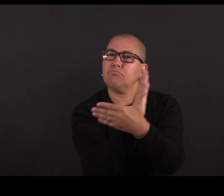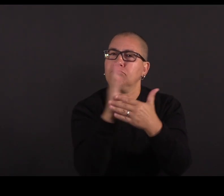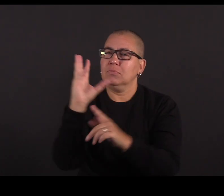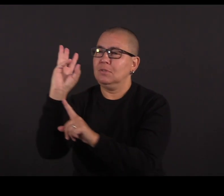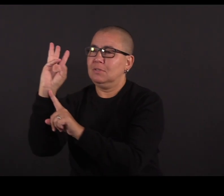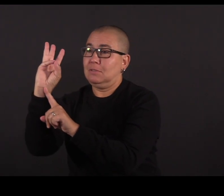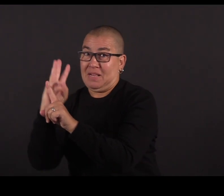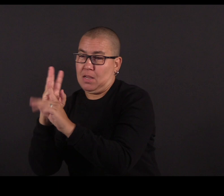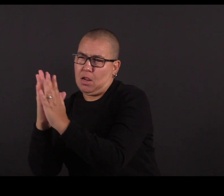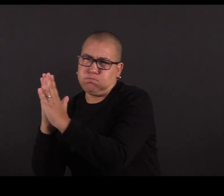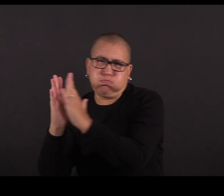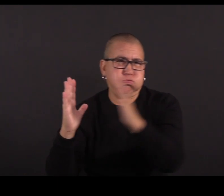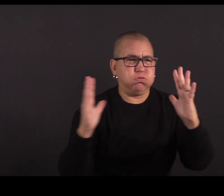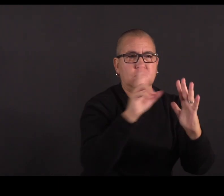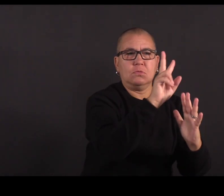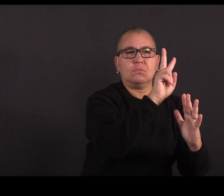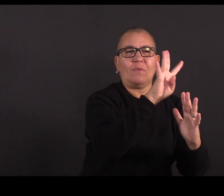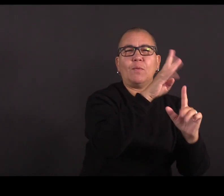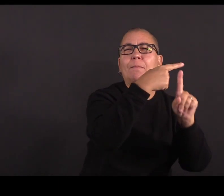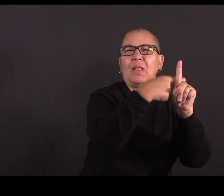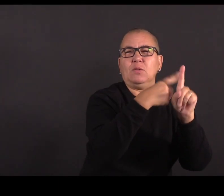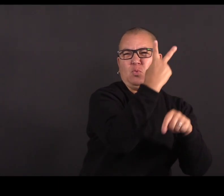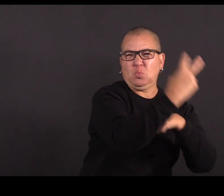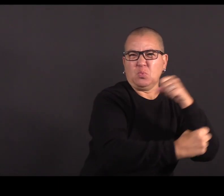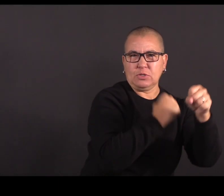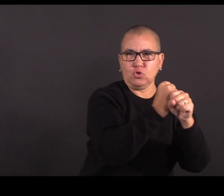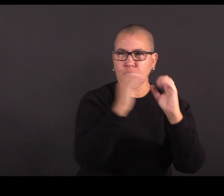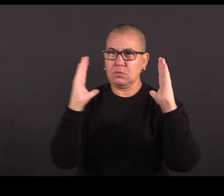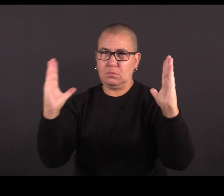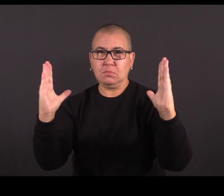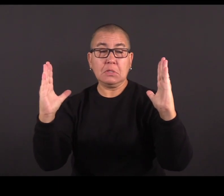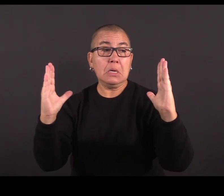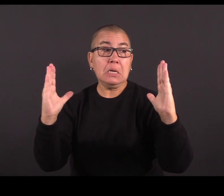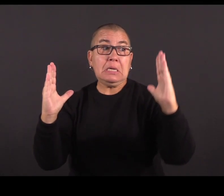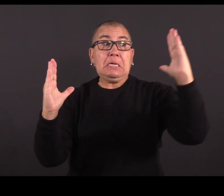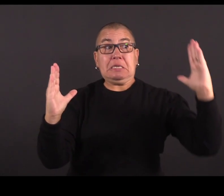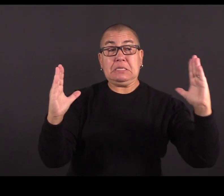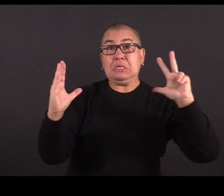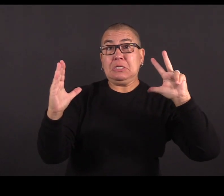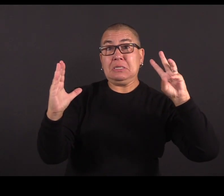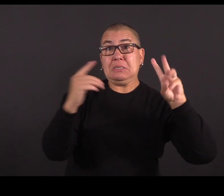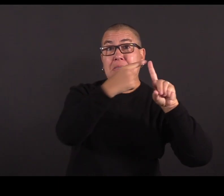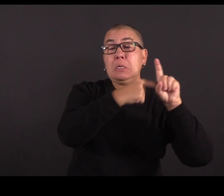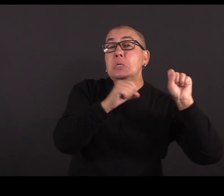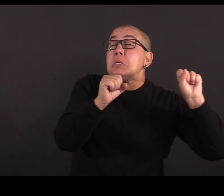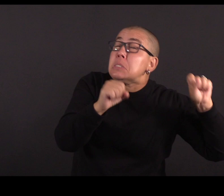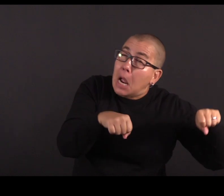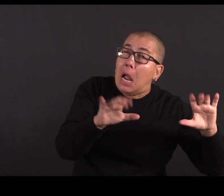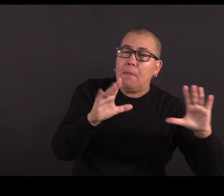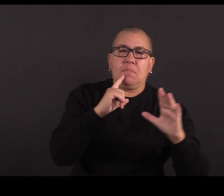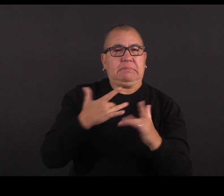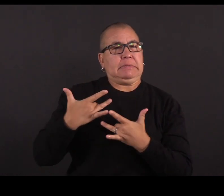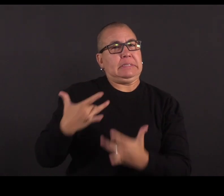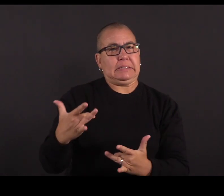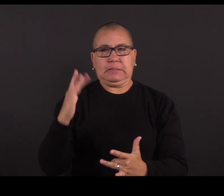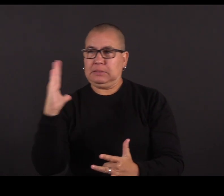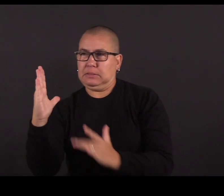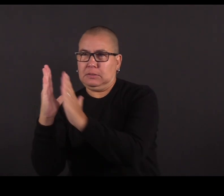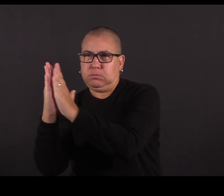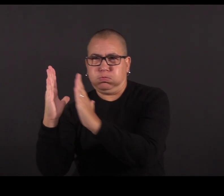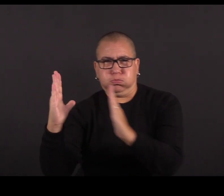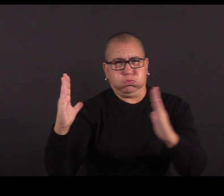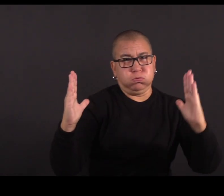to 36 months. It is intended to act as a bridge from being